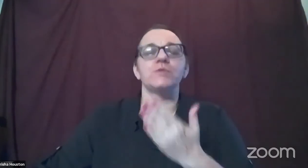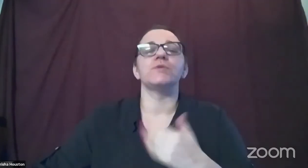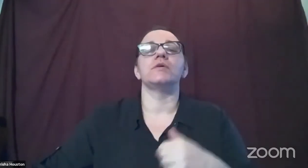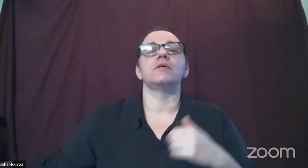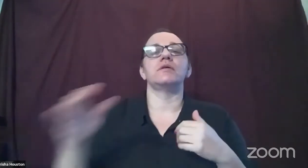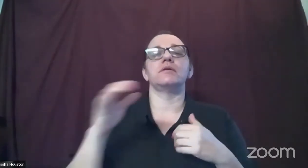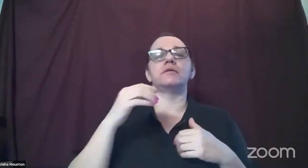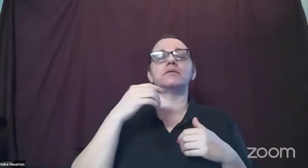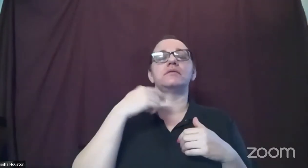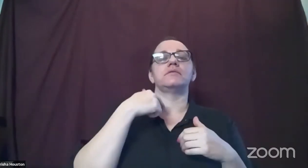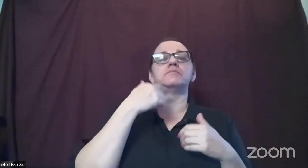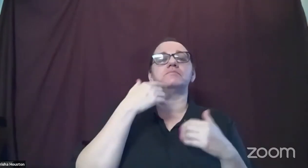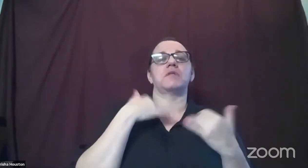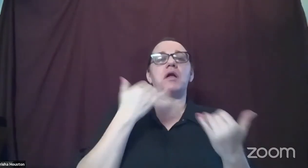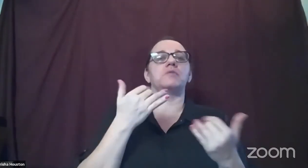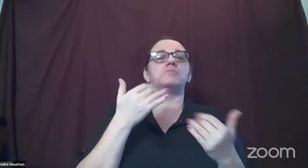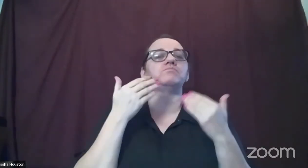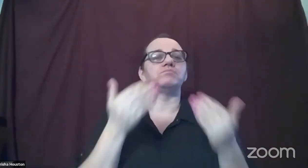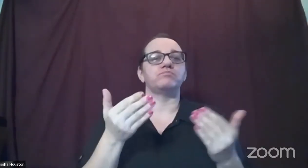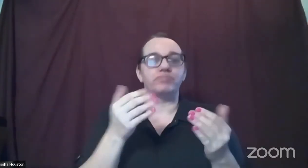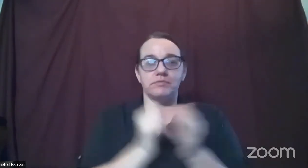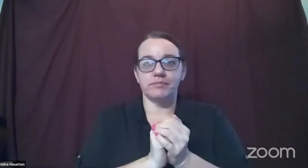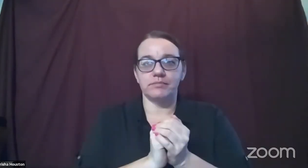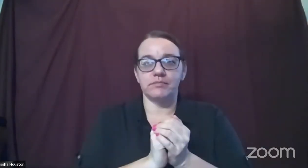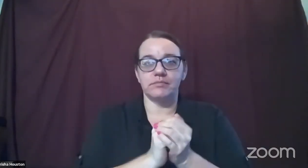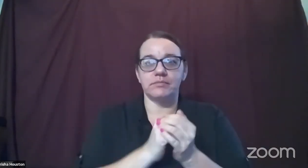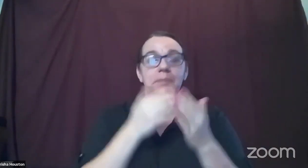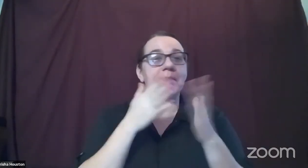Dr. Tricia, thank you. Beautifully said.